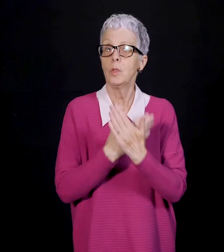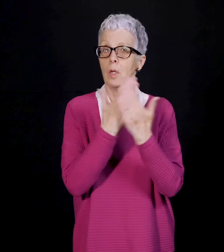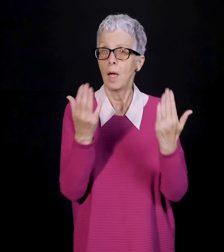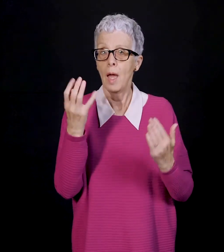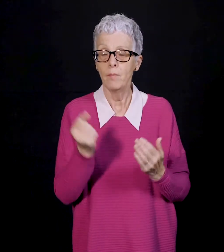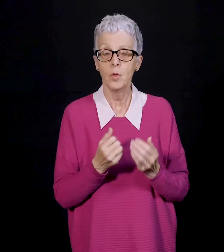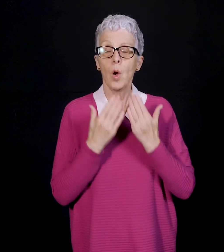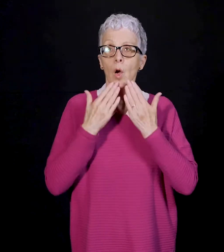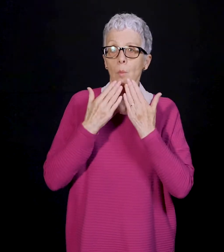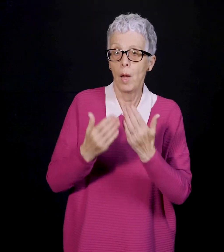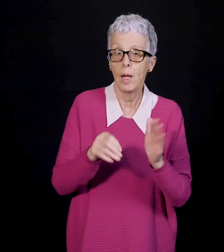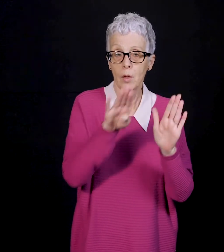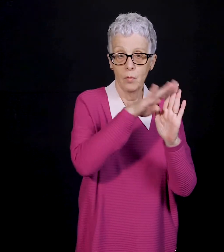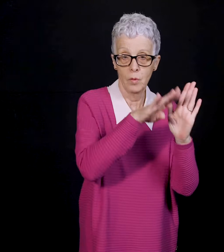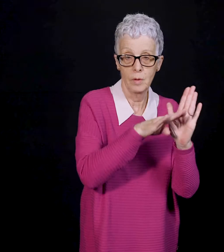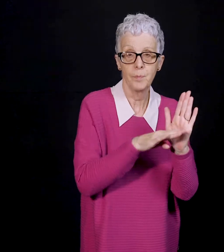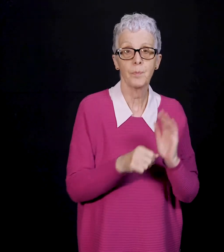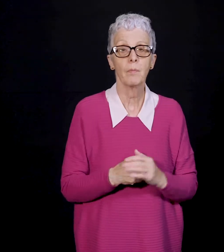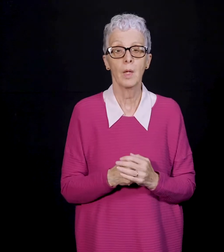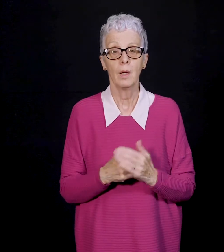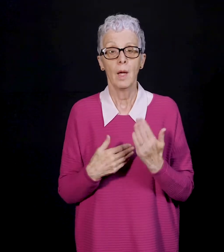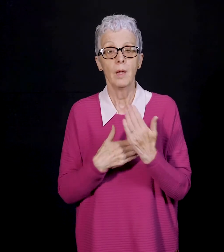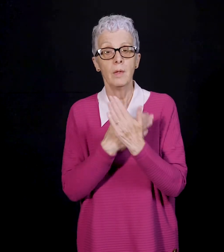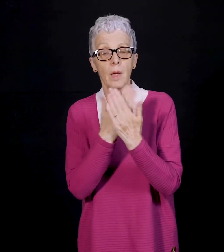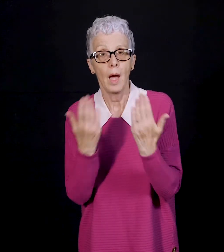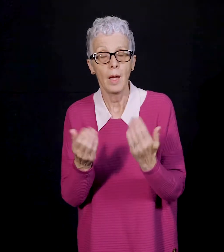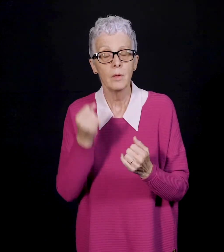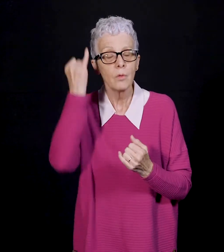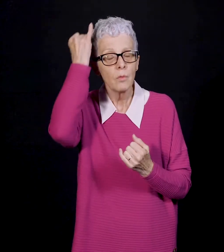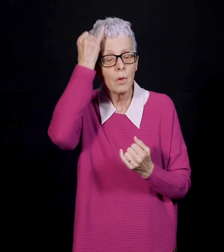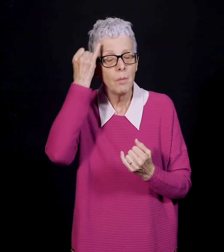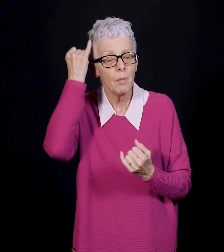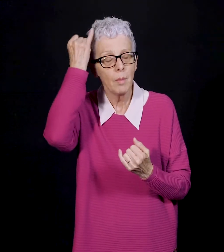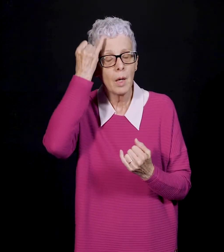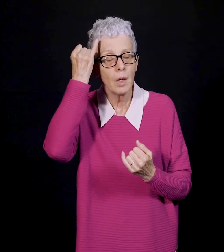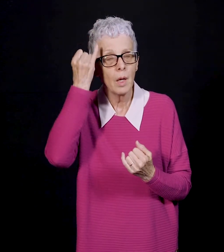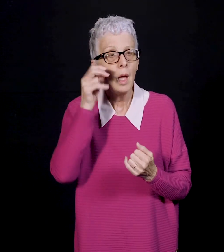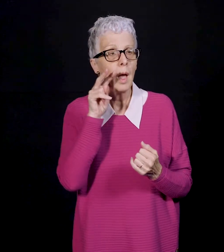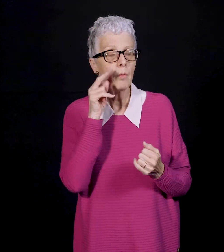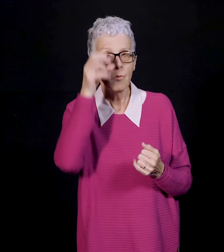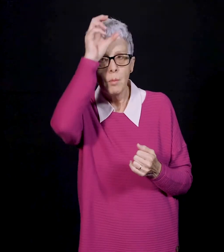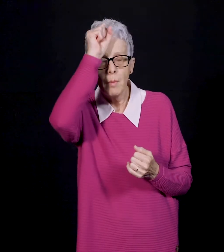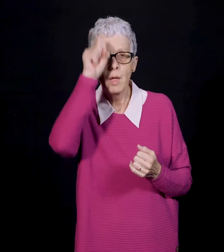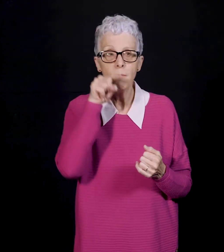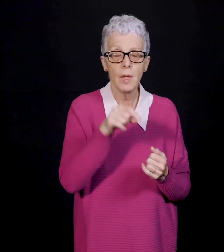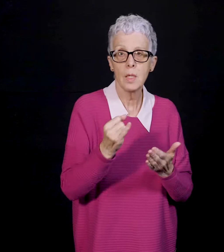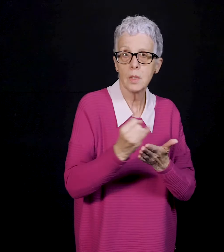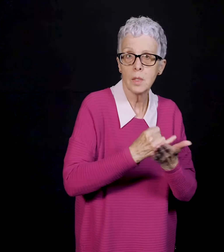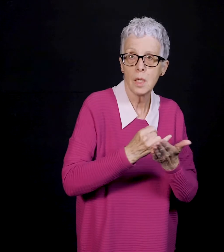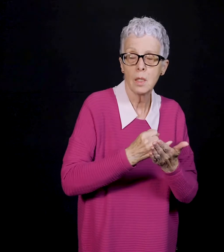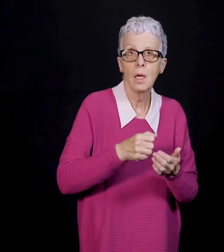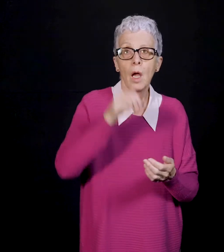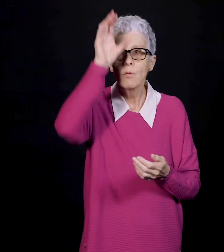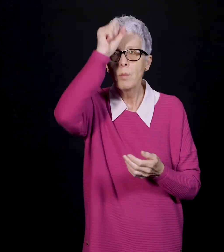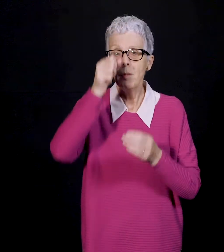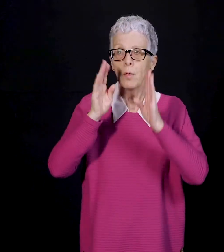blood. It was a day for them for contrition, to reflect, to look at the gravity of their sin, to remember the holiness of God, and they were